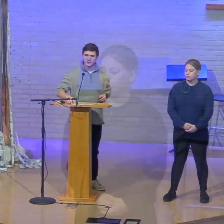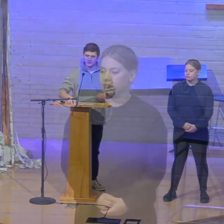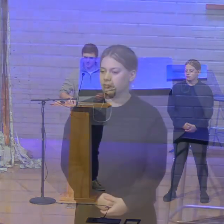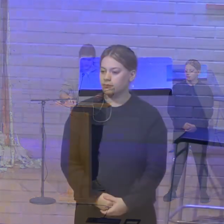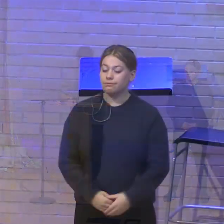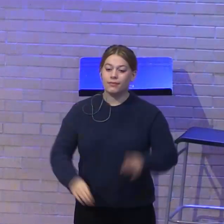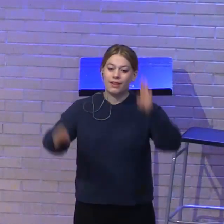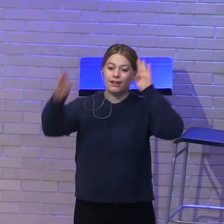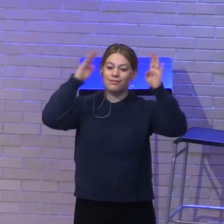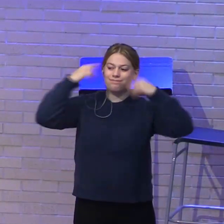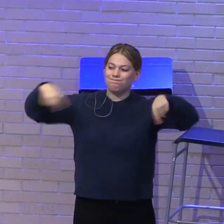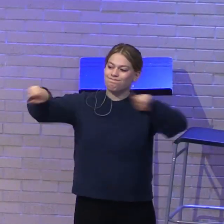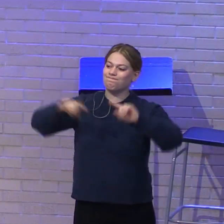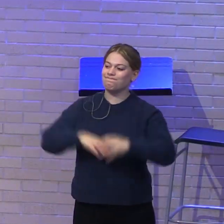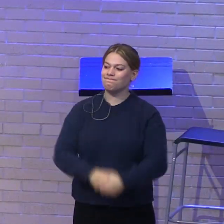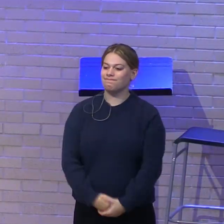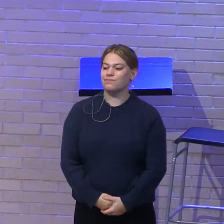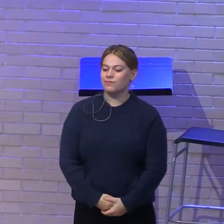Hello, everybody.